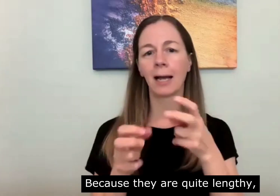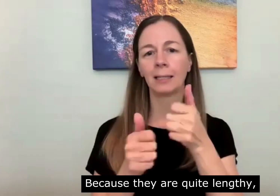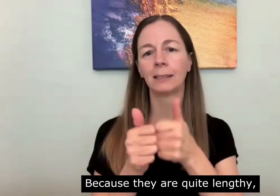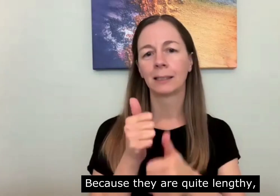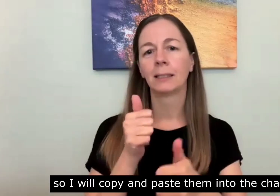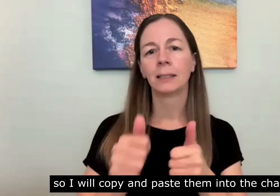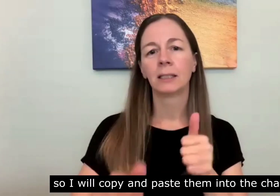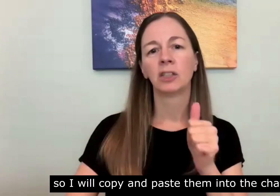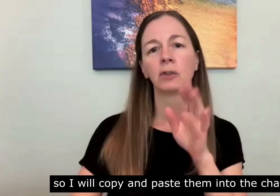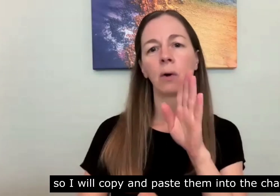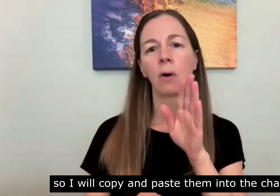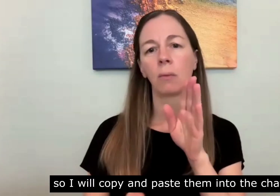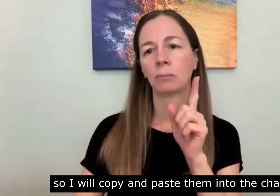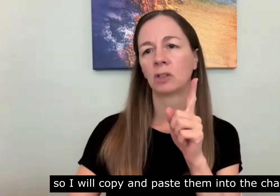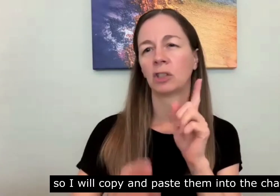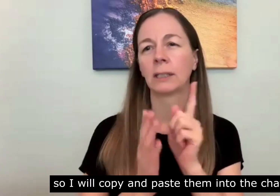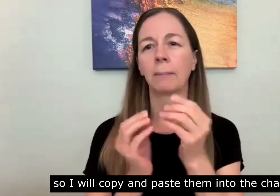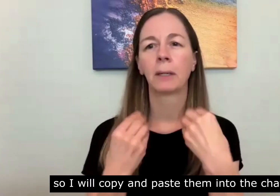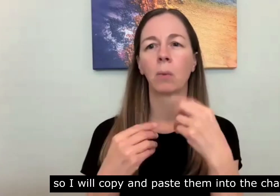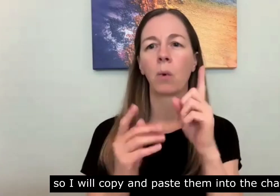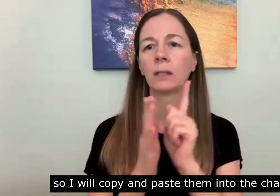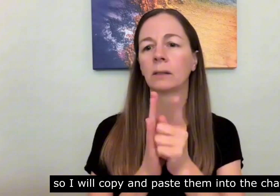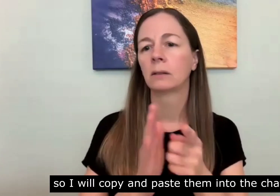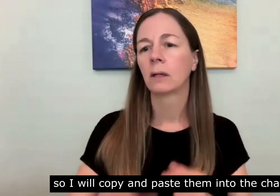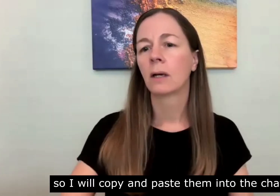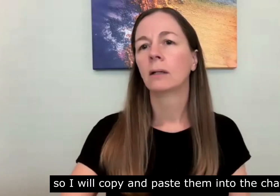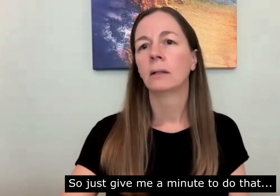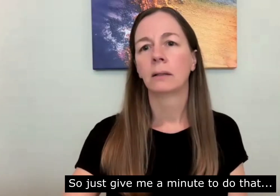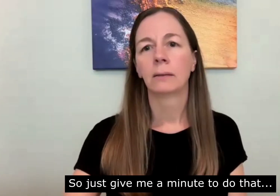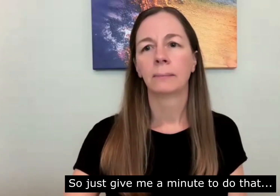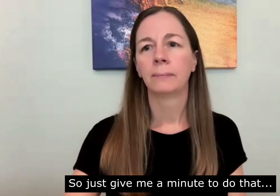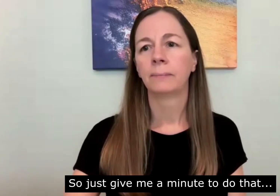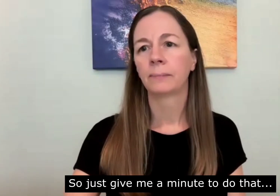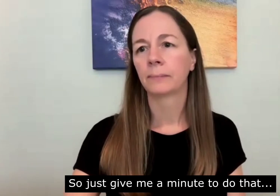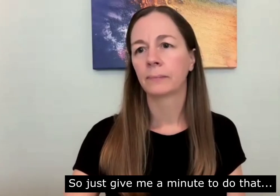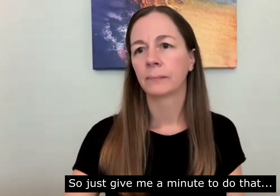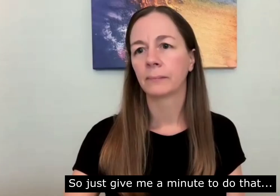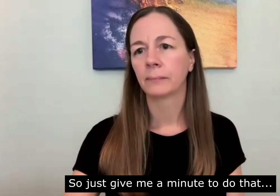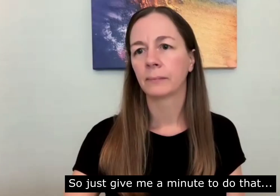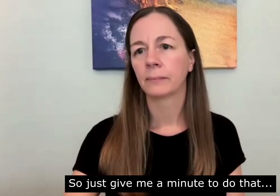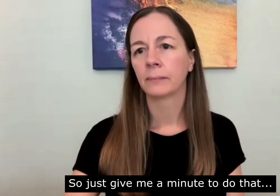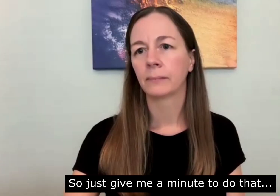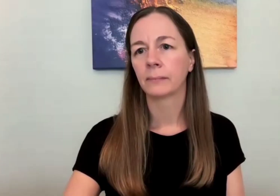So I will copy and paste them into the chat. So just give me a minute to do that.